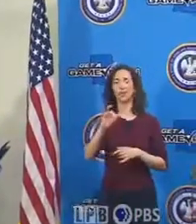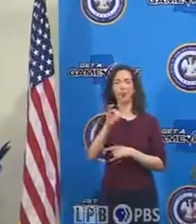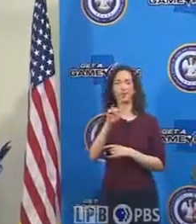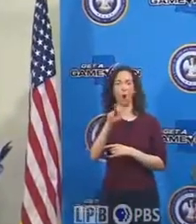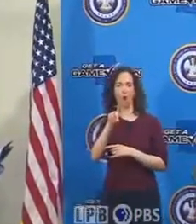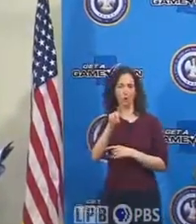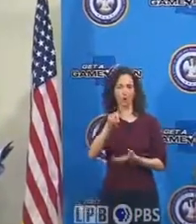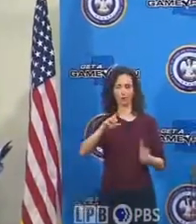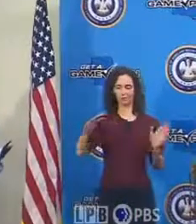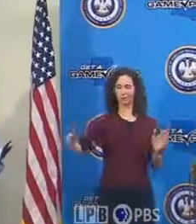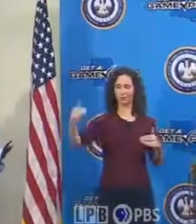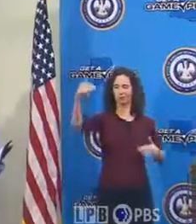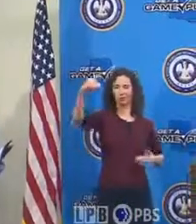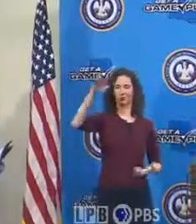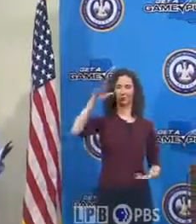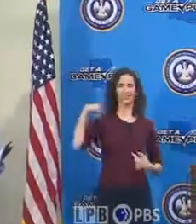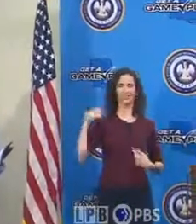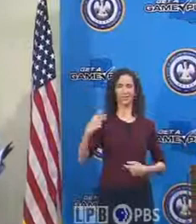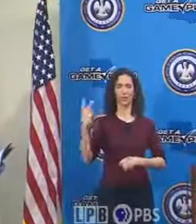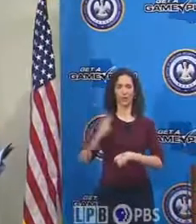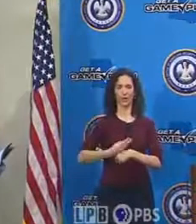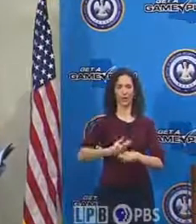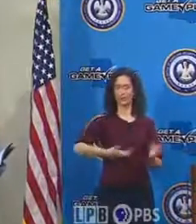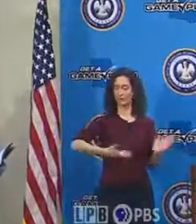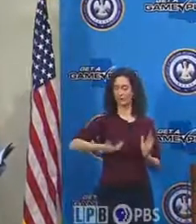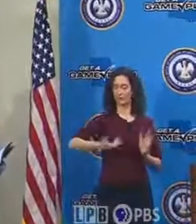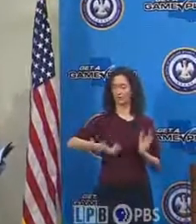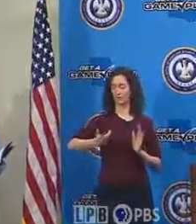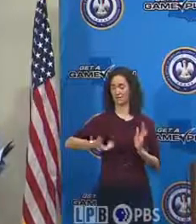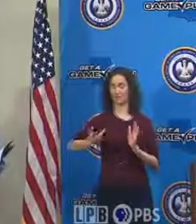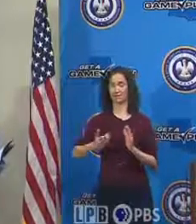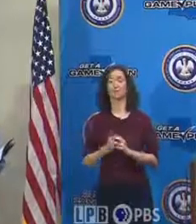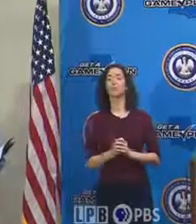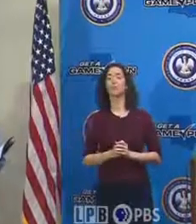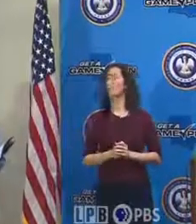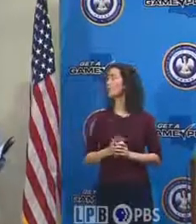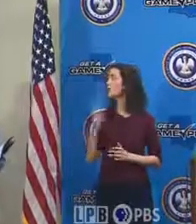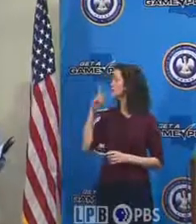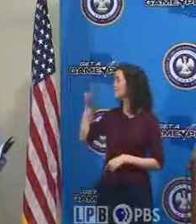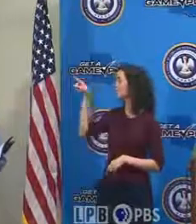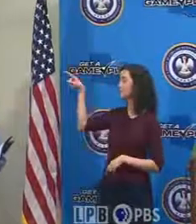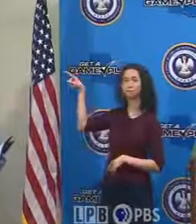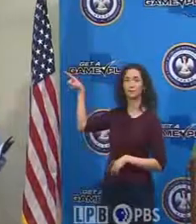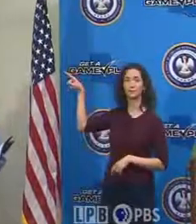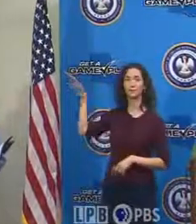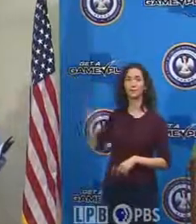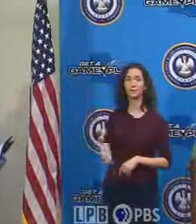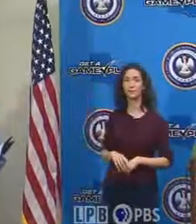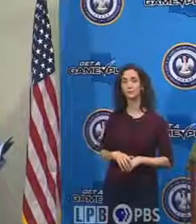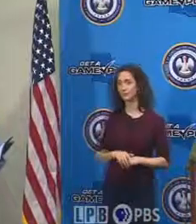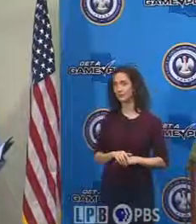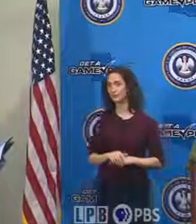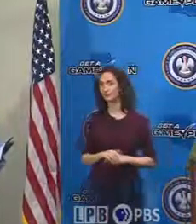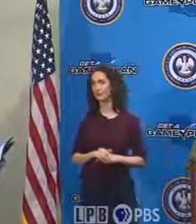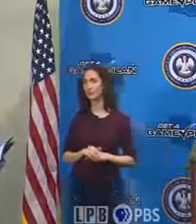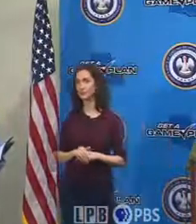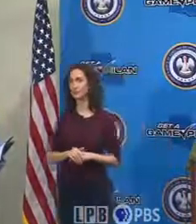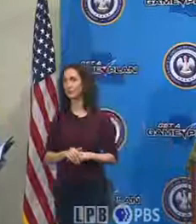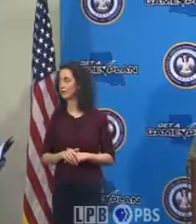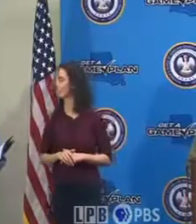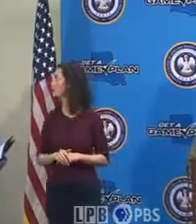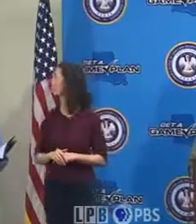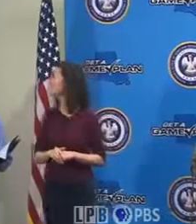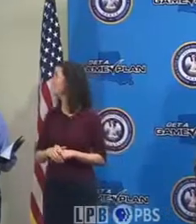2 days as we just started moving that process up. Up on the screen, you see some do's and don'ts about debris, because if it's anything